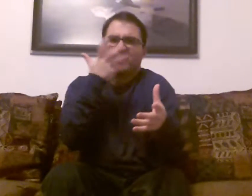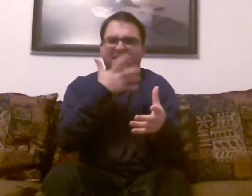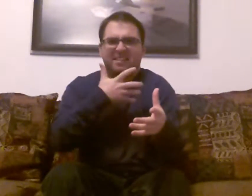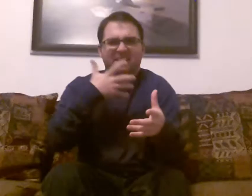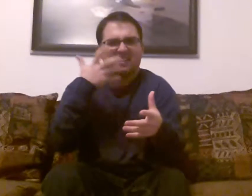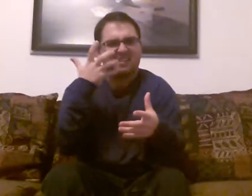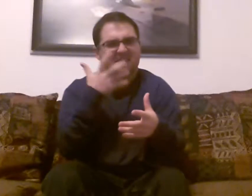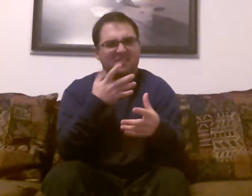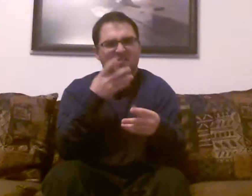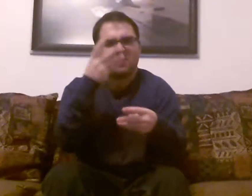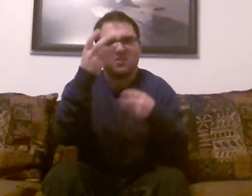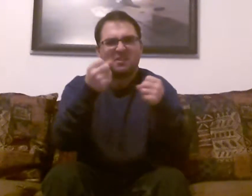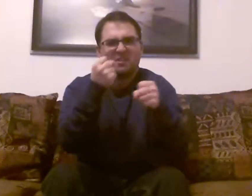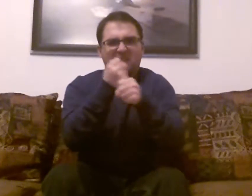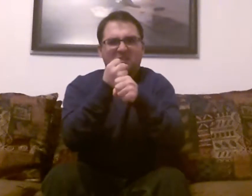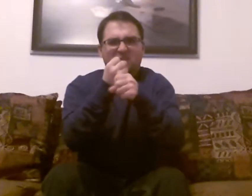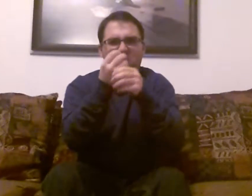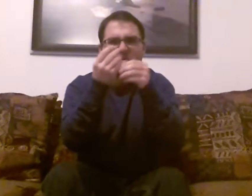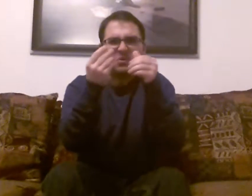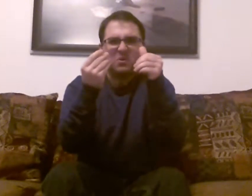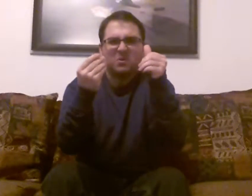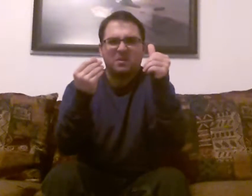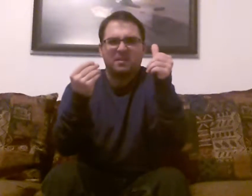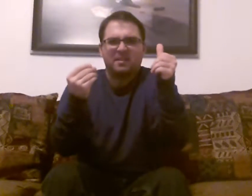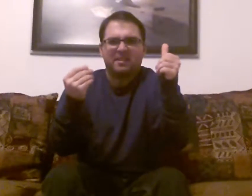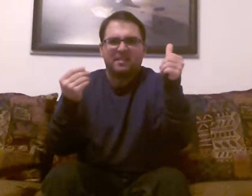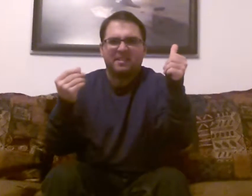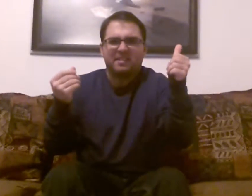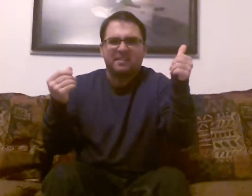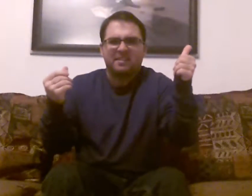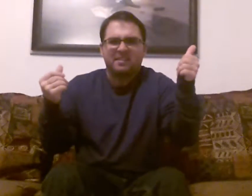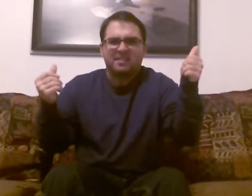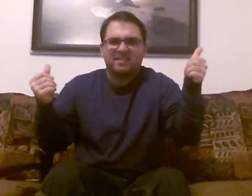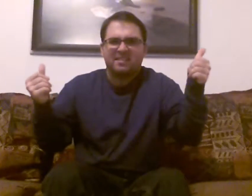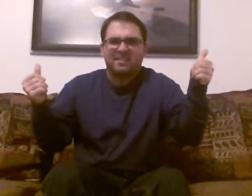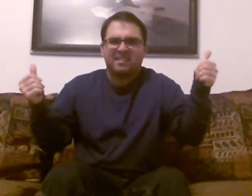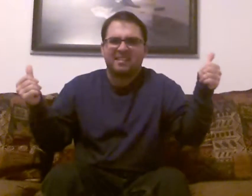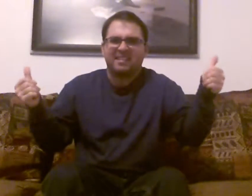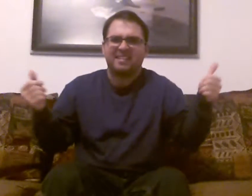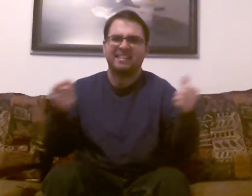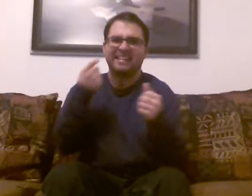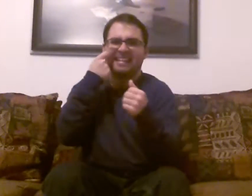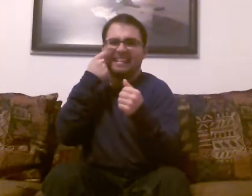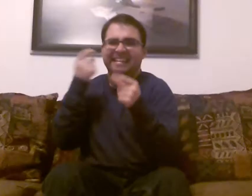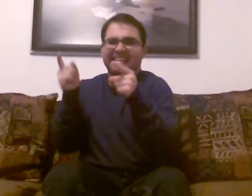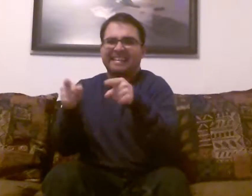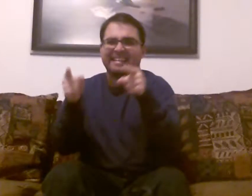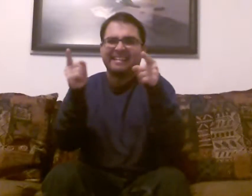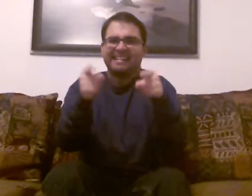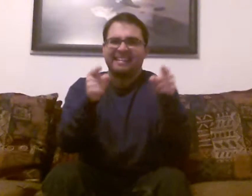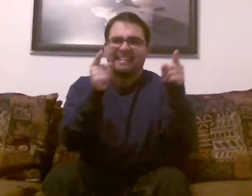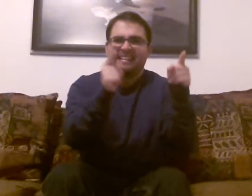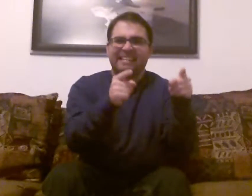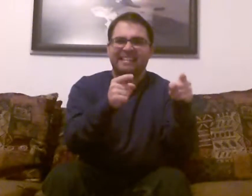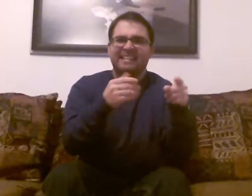it. 4 years go down the drain. How I wish things would have happened